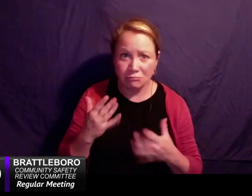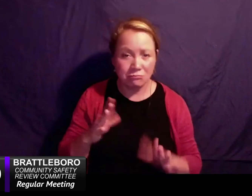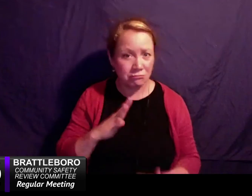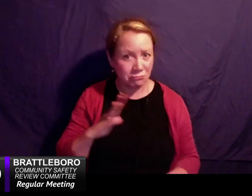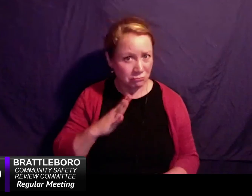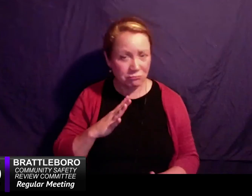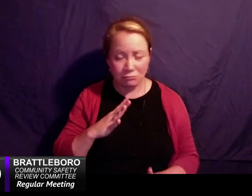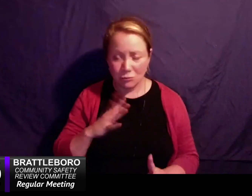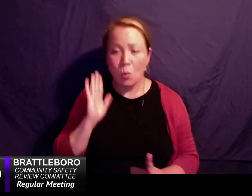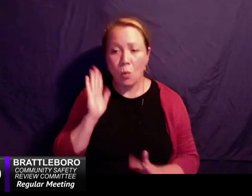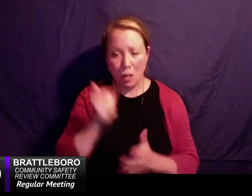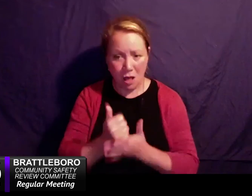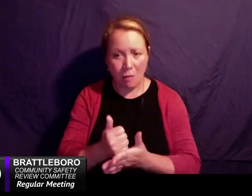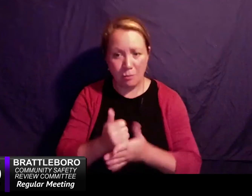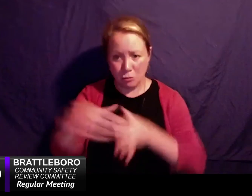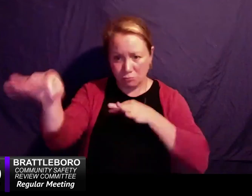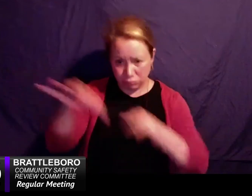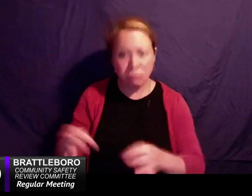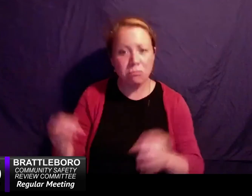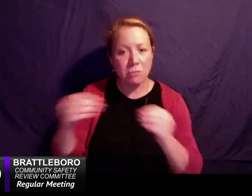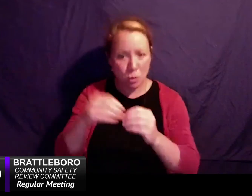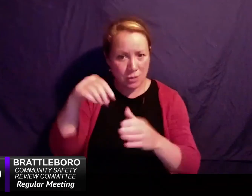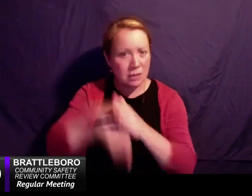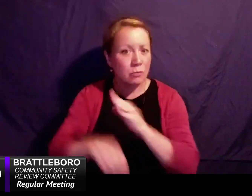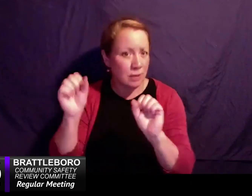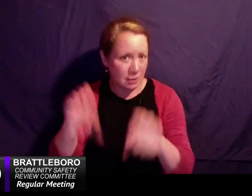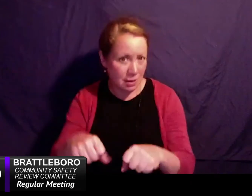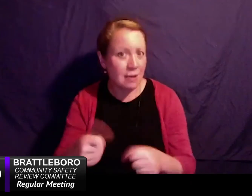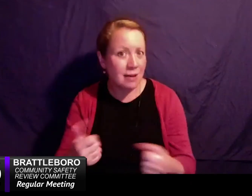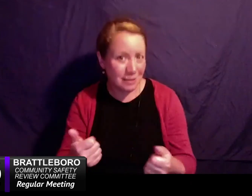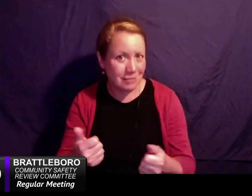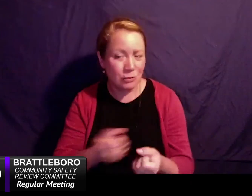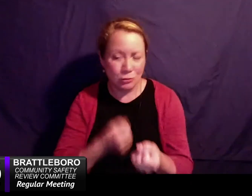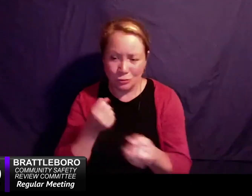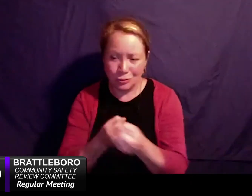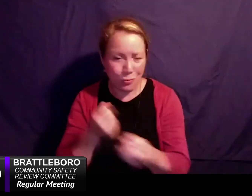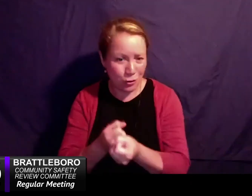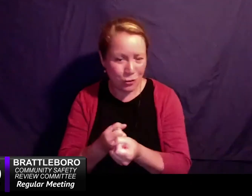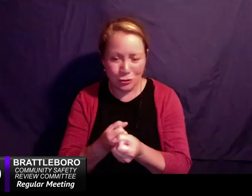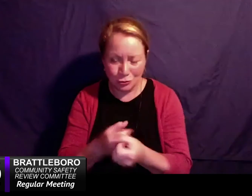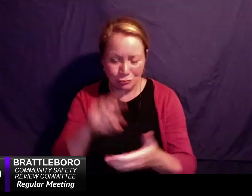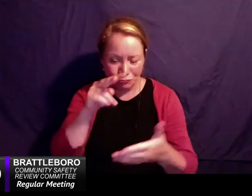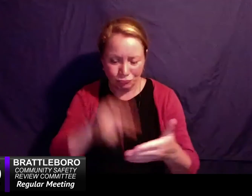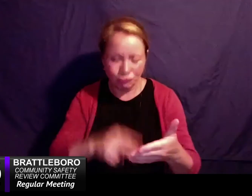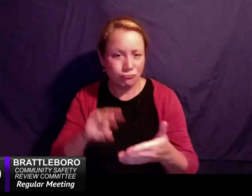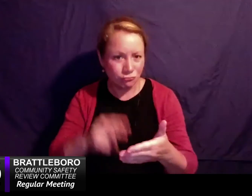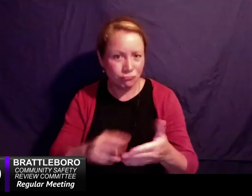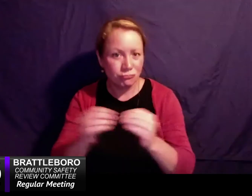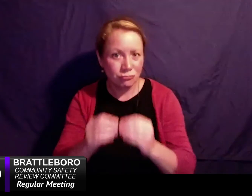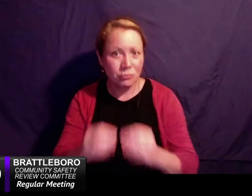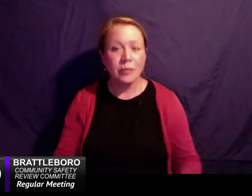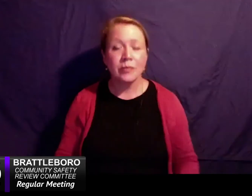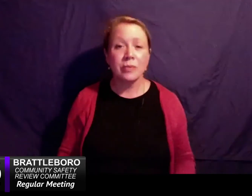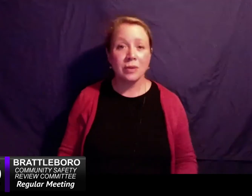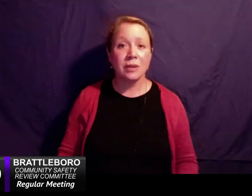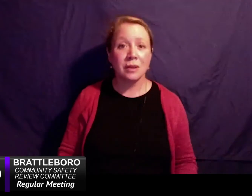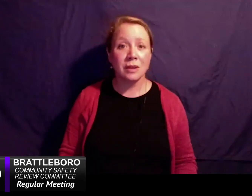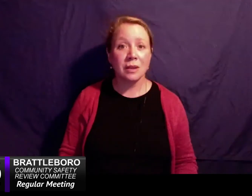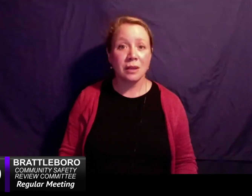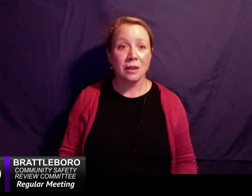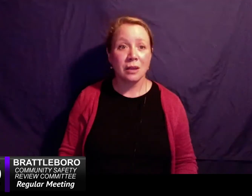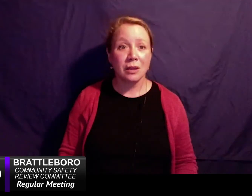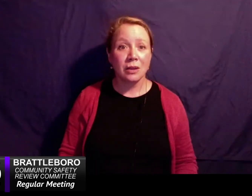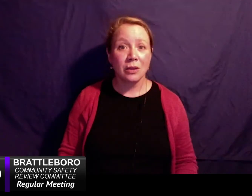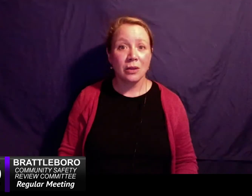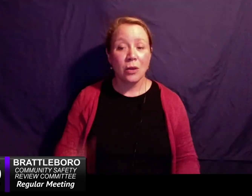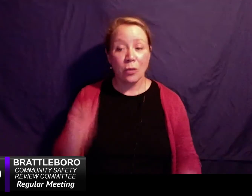reach out to Emily and I, and we are happy to be supportive in that way. Some of the decisions about the work that we're